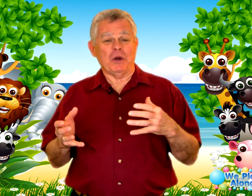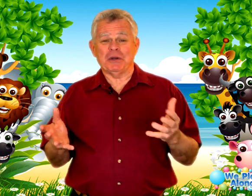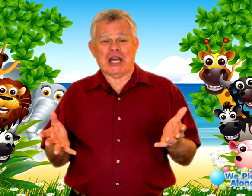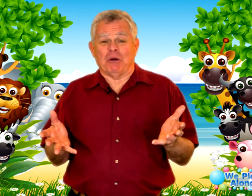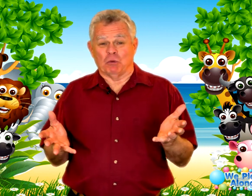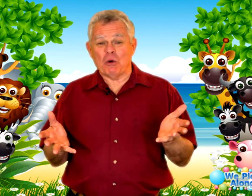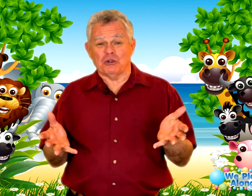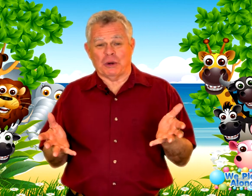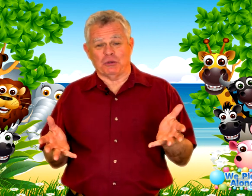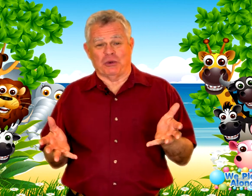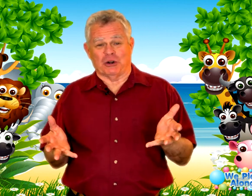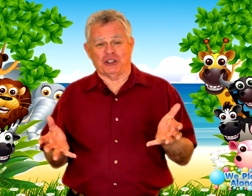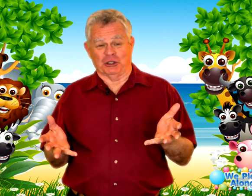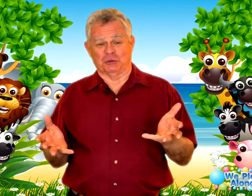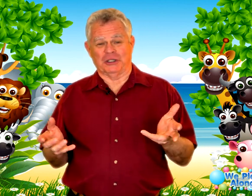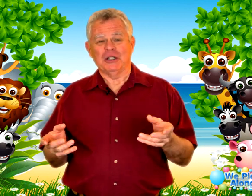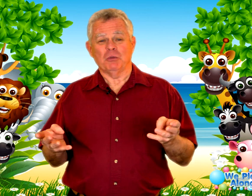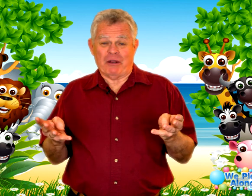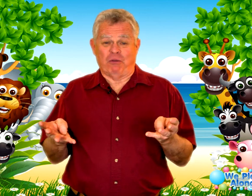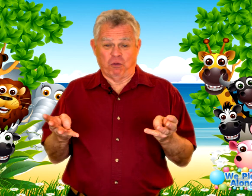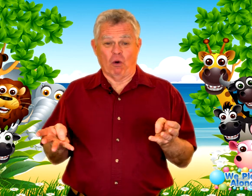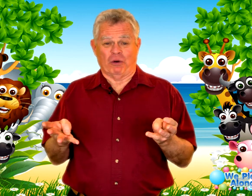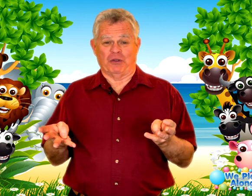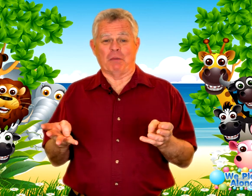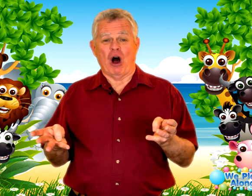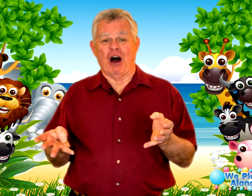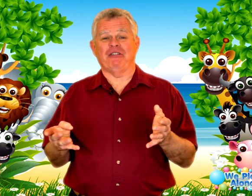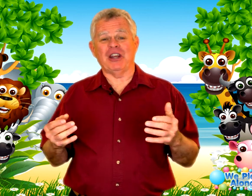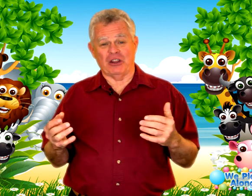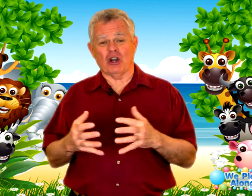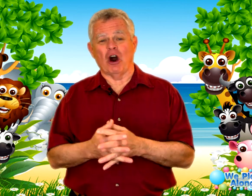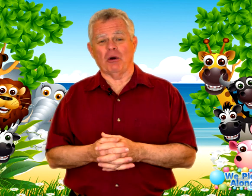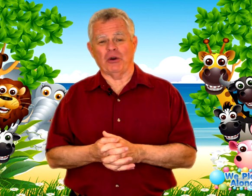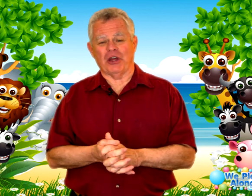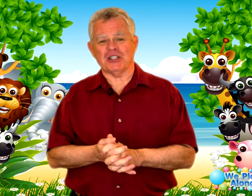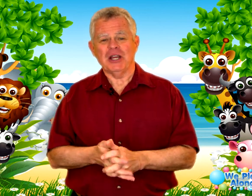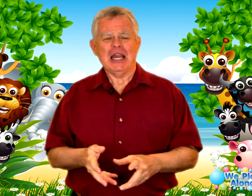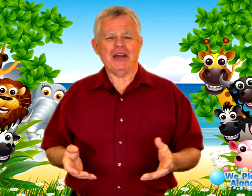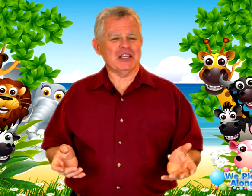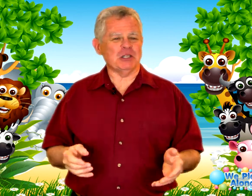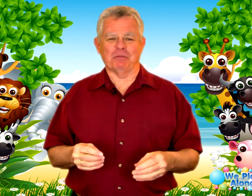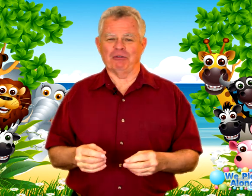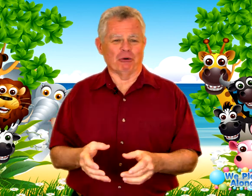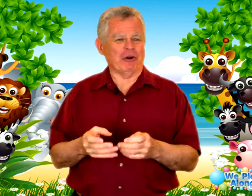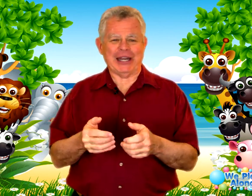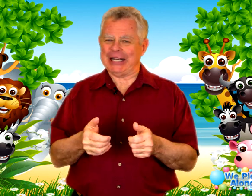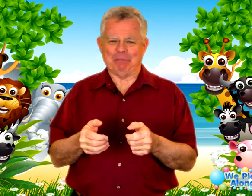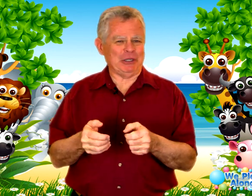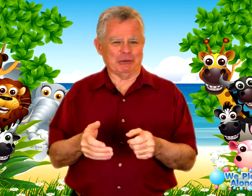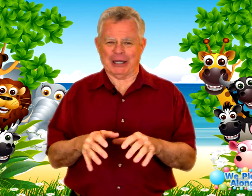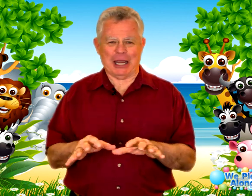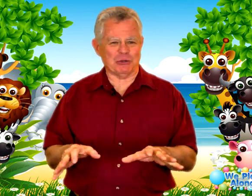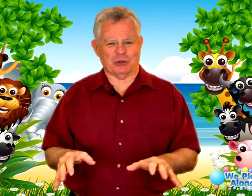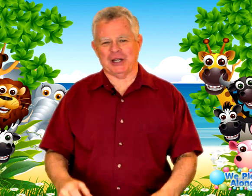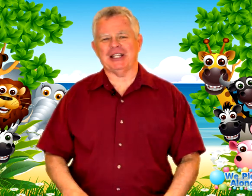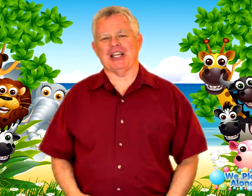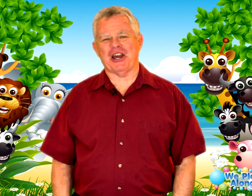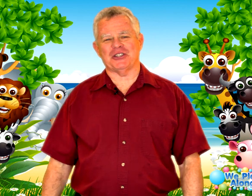we would take road trips with our children. We had four of them often in the car with us. And this is before any computer games or anything else.